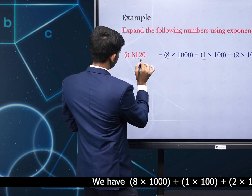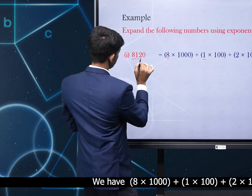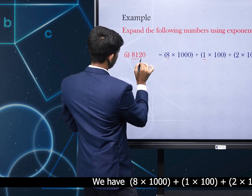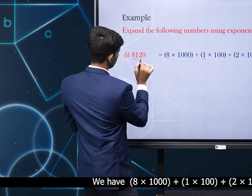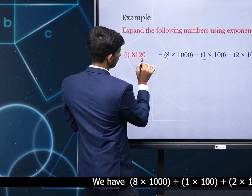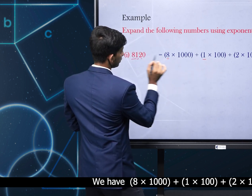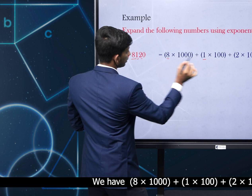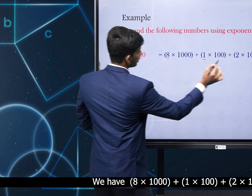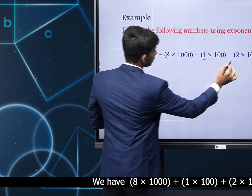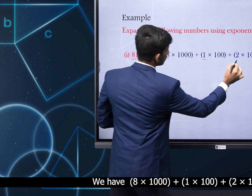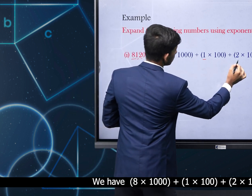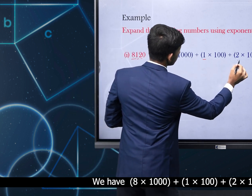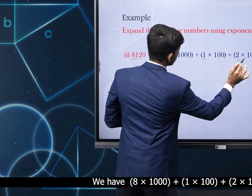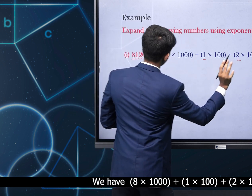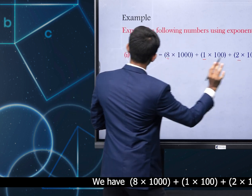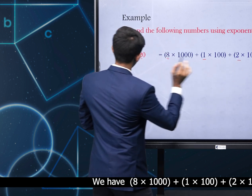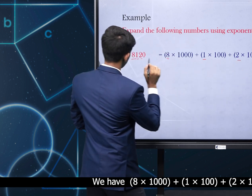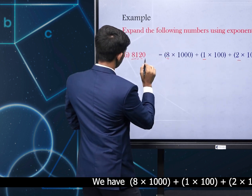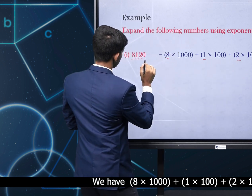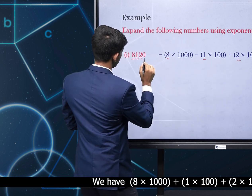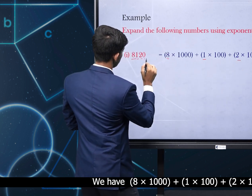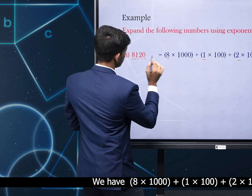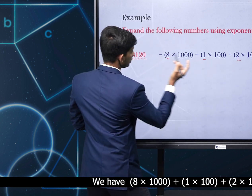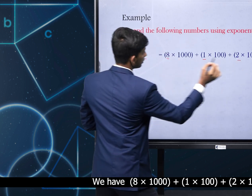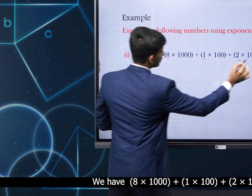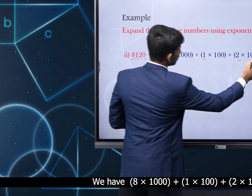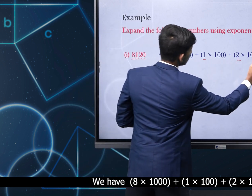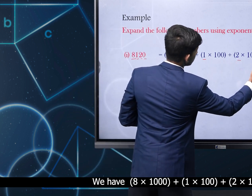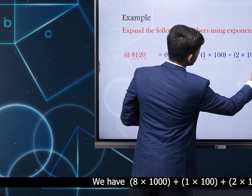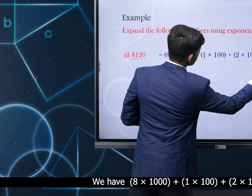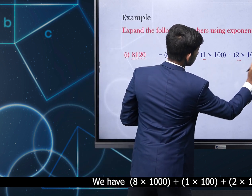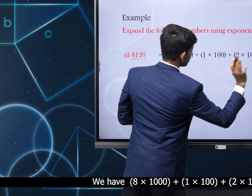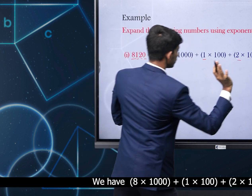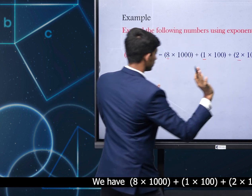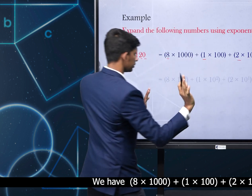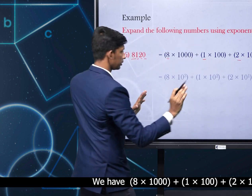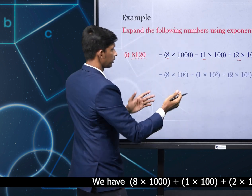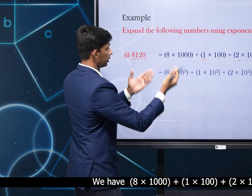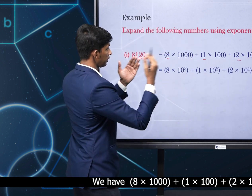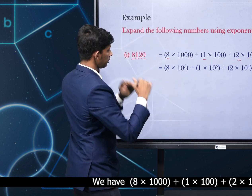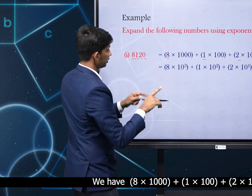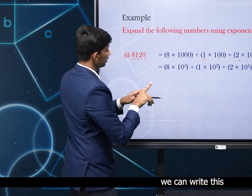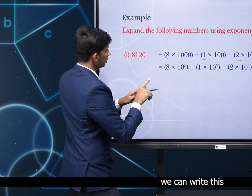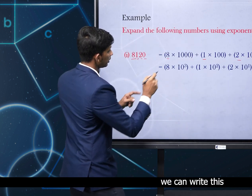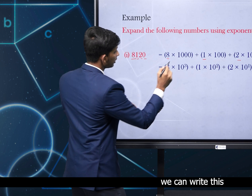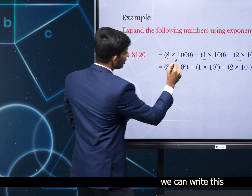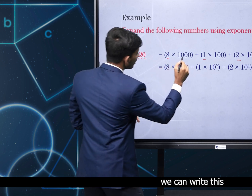100 plus 2 into 10 plus 0 into 1. So we can write this in